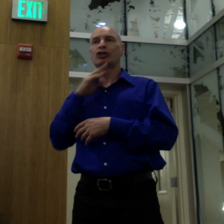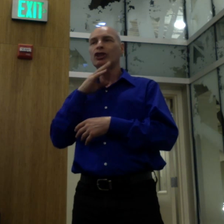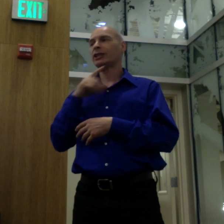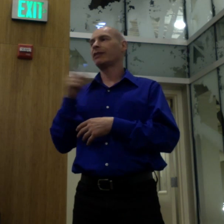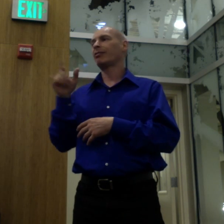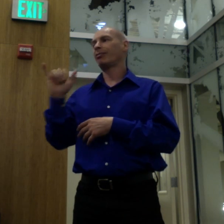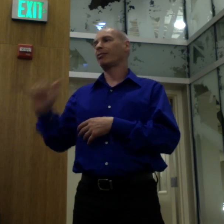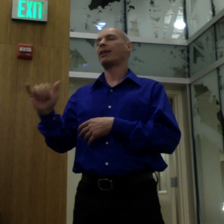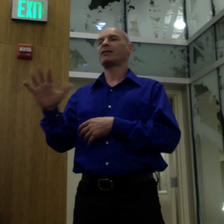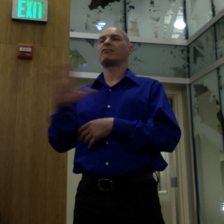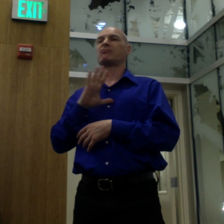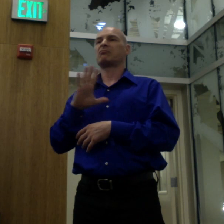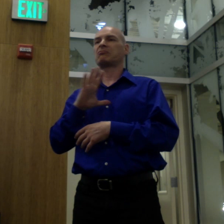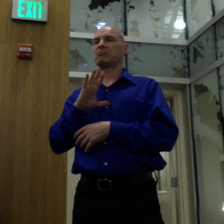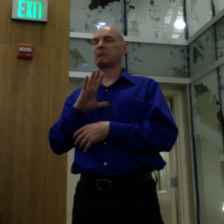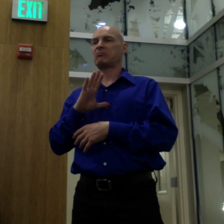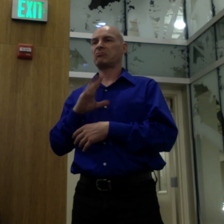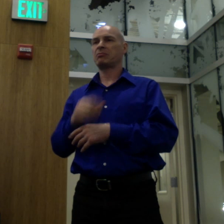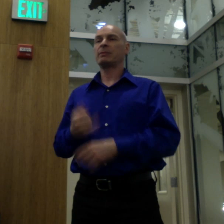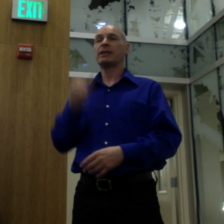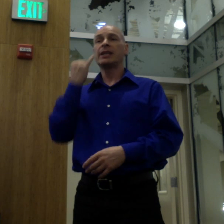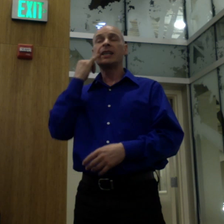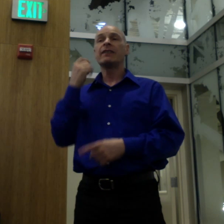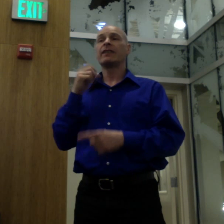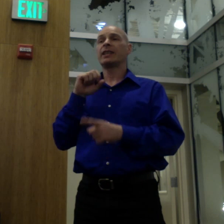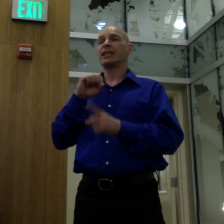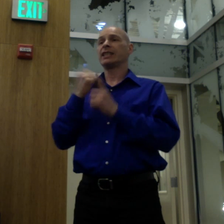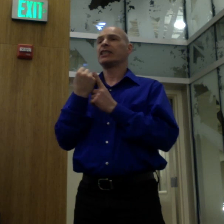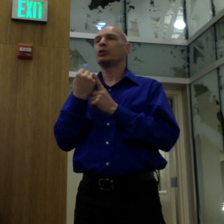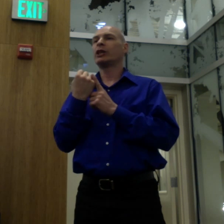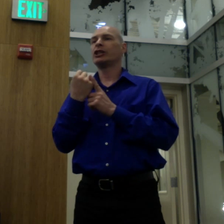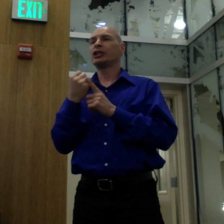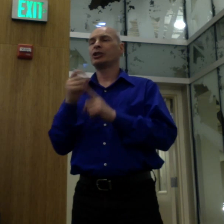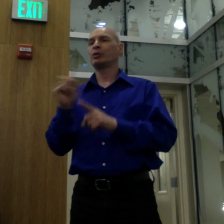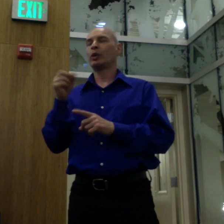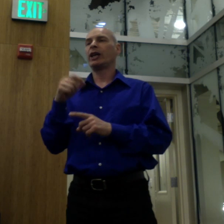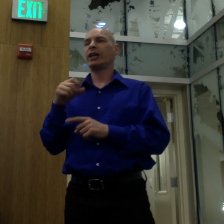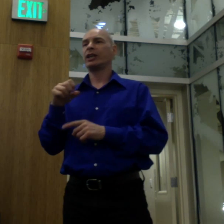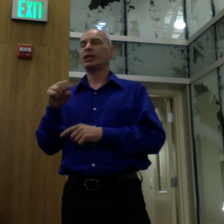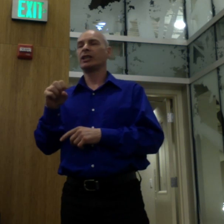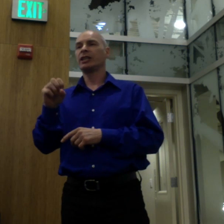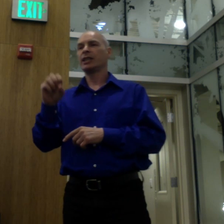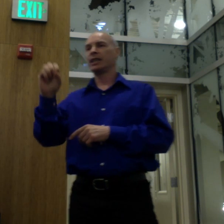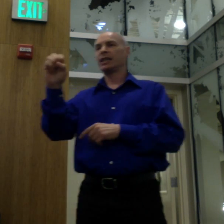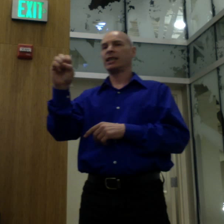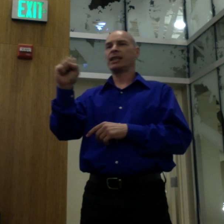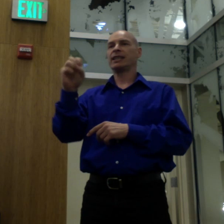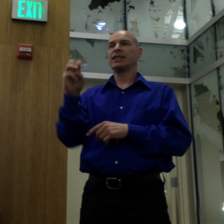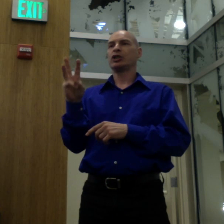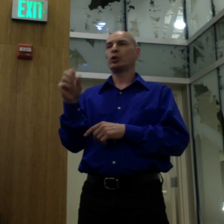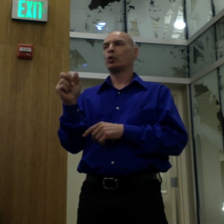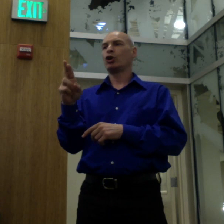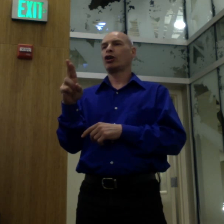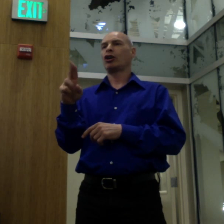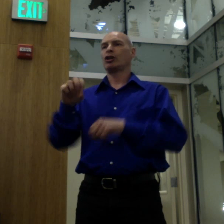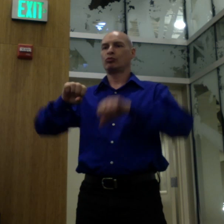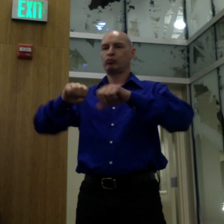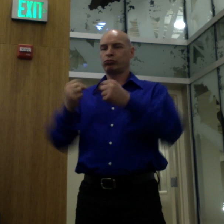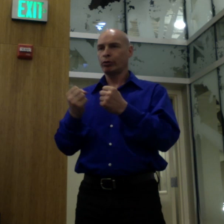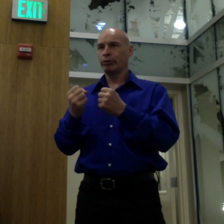fine. But if you're in a situation where the sewer systems are down, your water system is down, then you